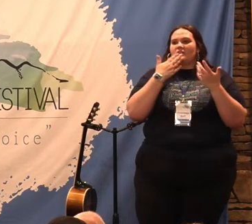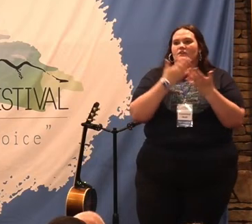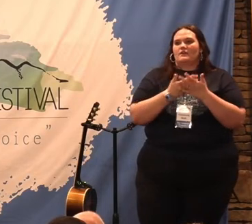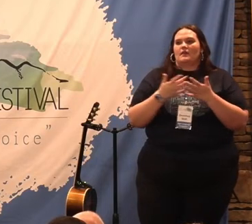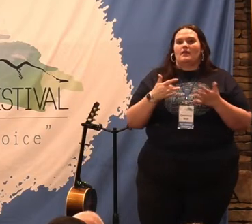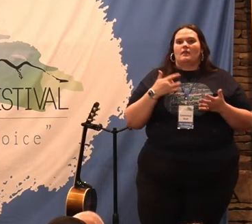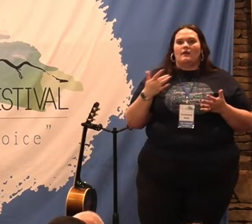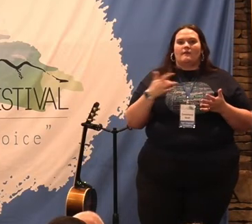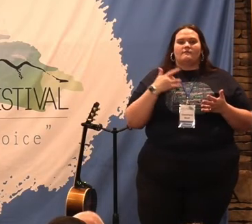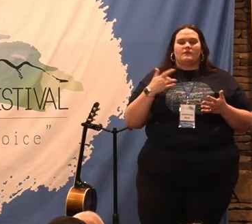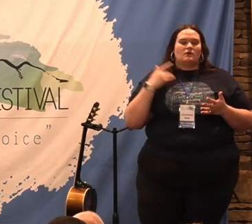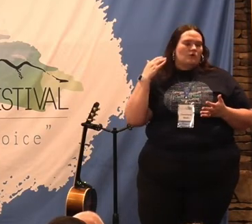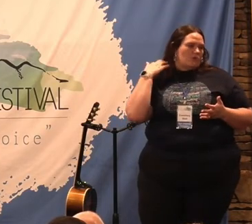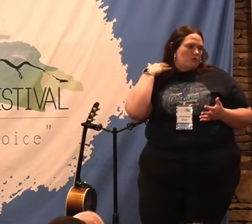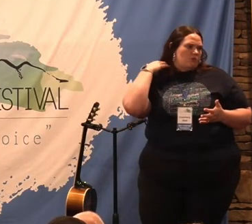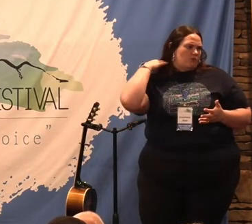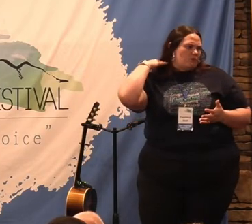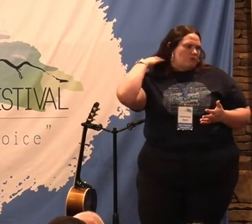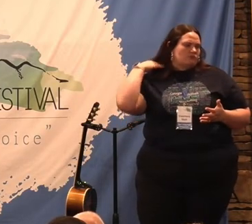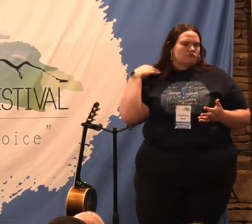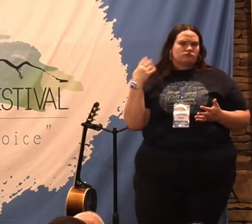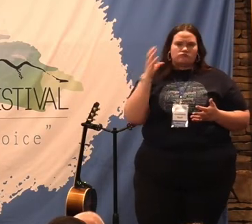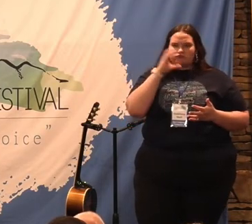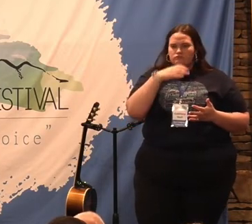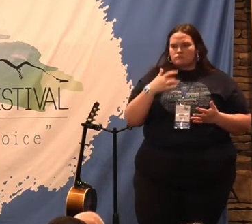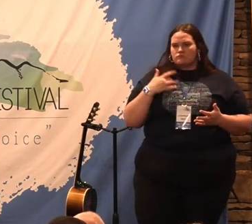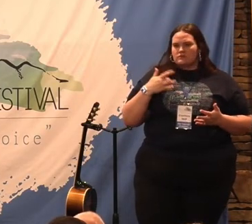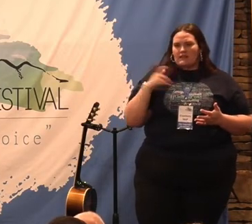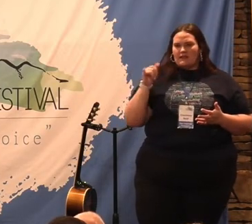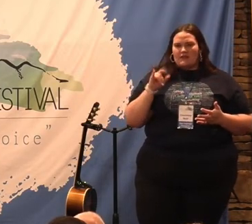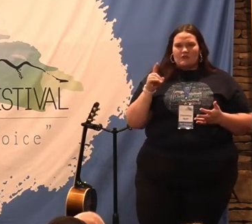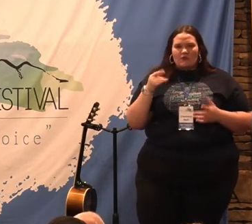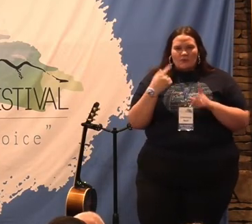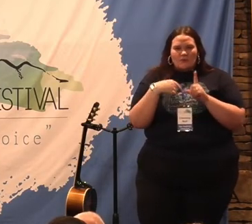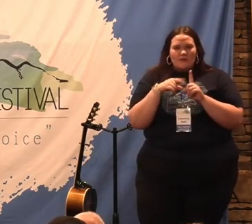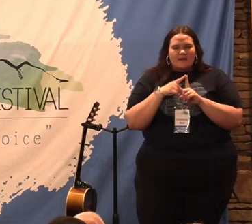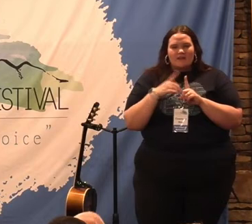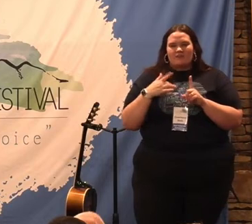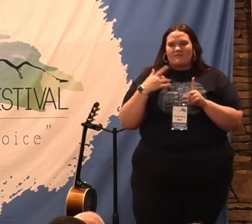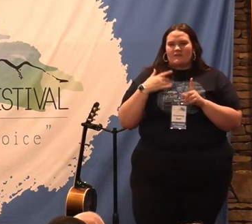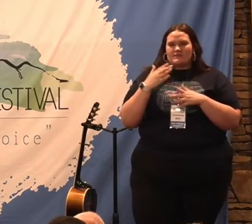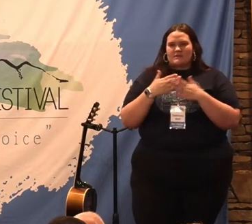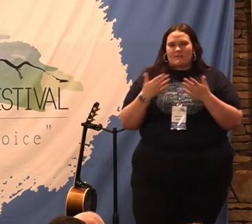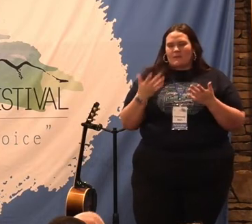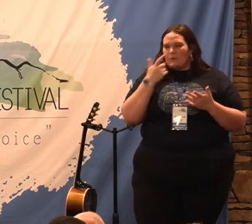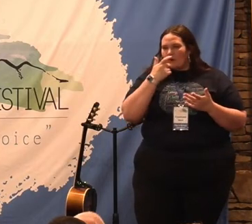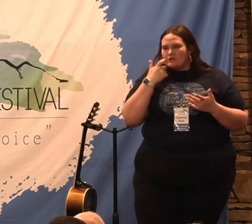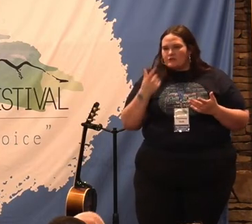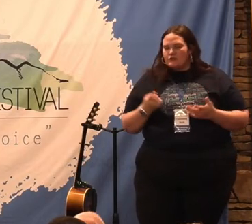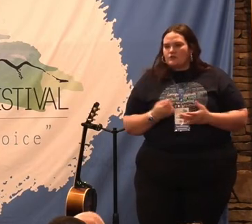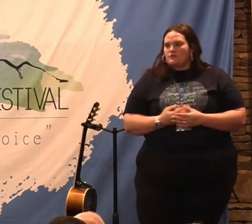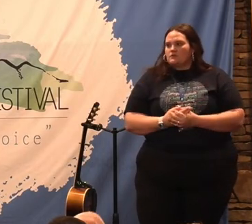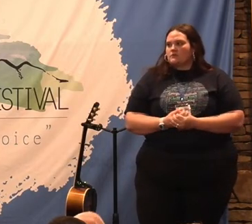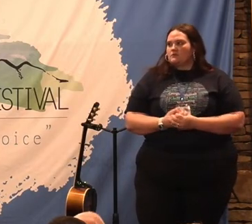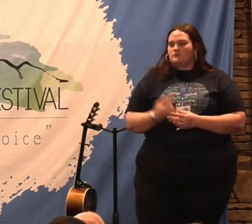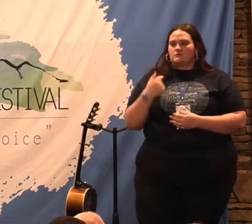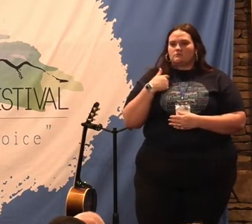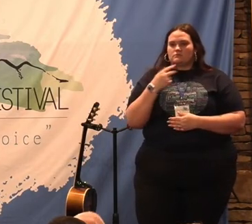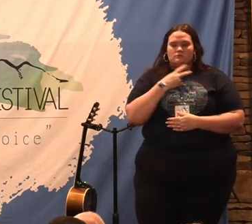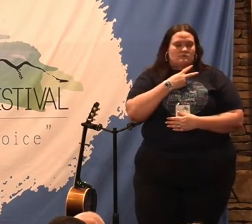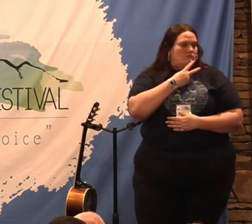hair rise on the back of my neck, like you do when you're getting watched. I looked over my shoulder. Grandma,